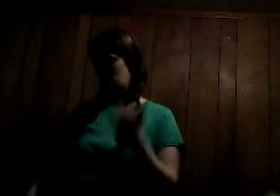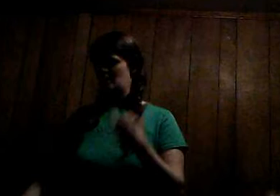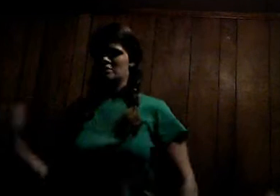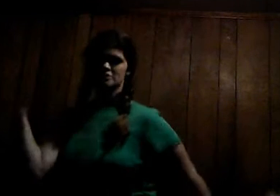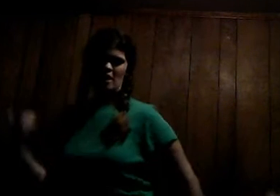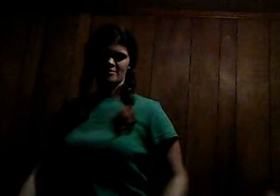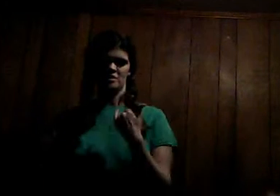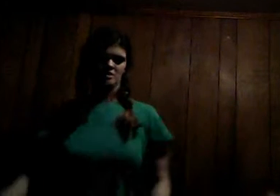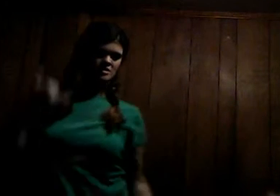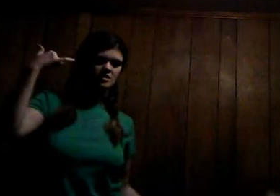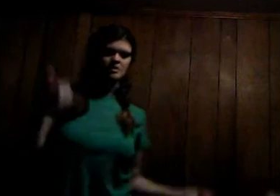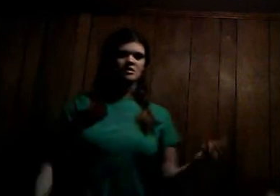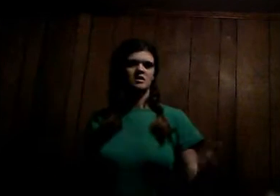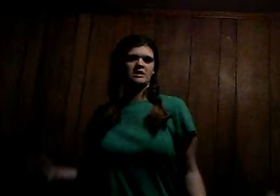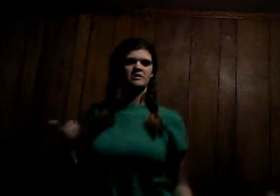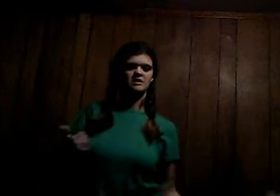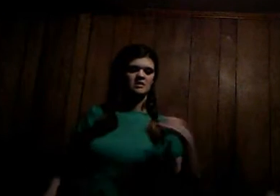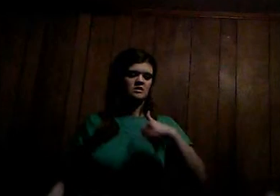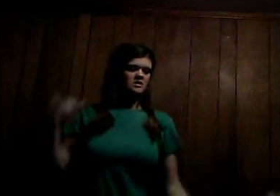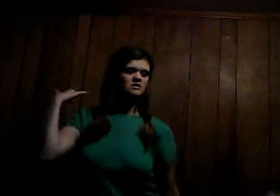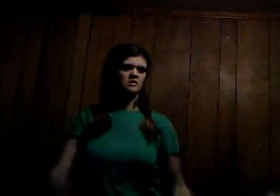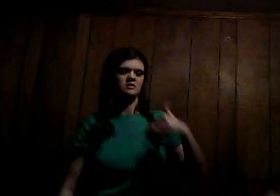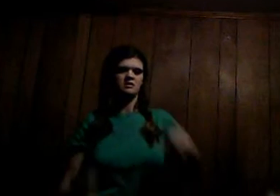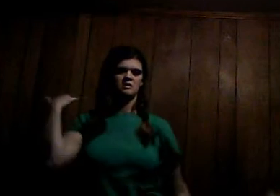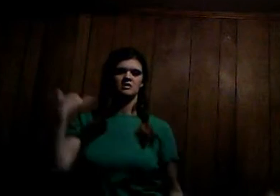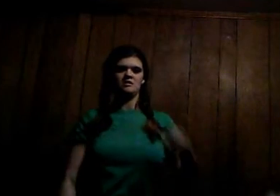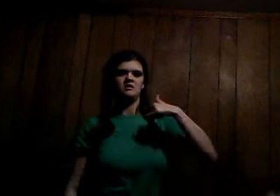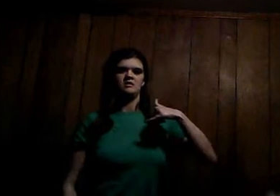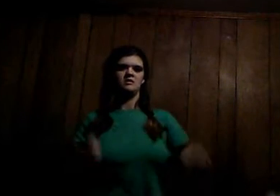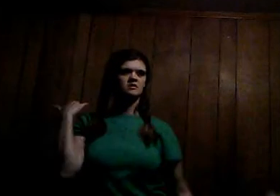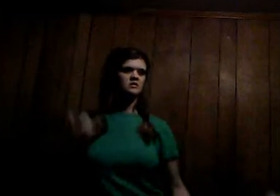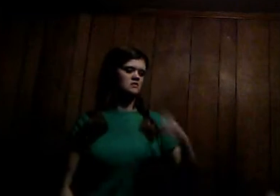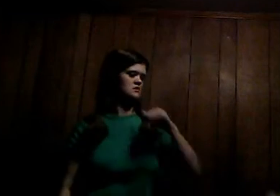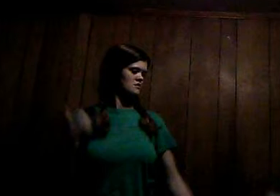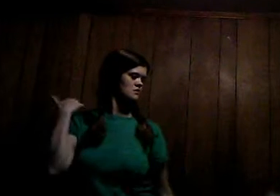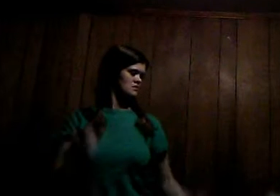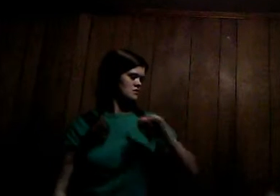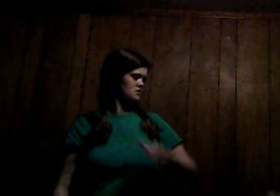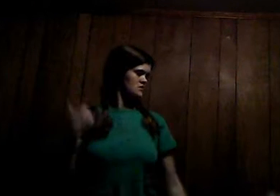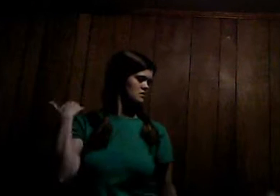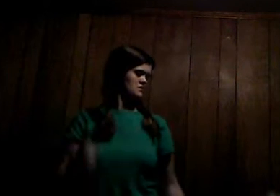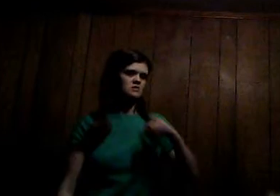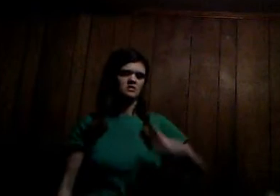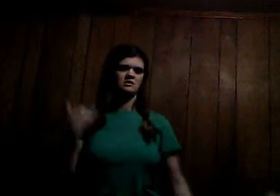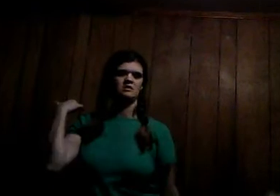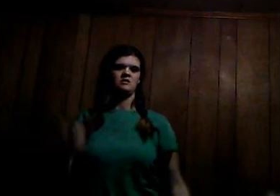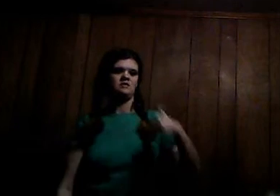show that's hyped and tight. Singles are sweating so fast, I'm a white or a tape. To learn what's it gonna take in the 90s to burn the